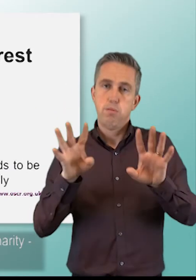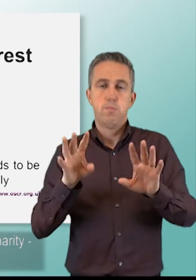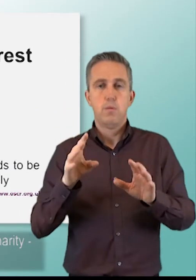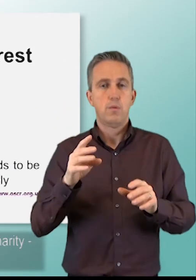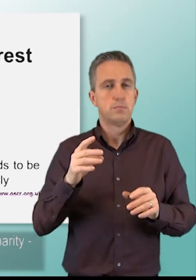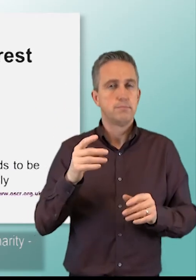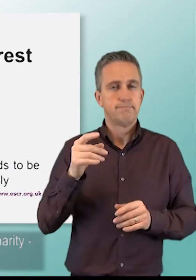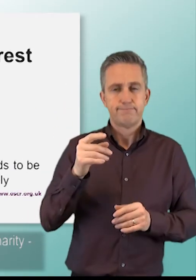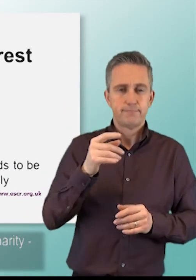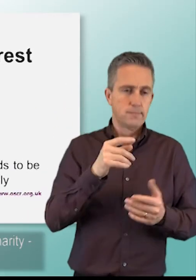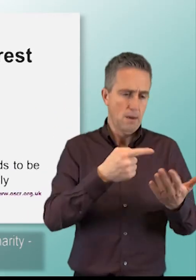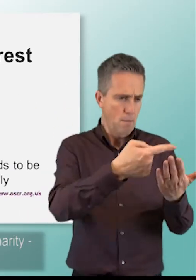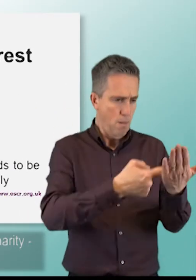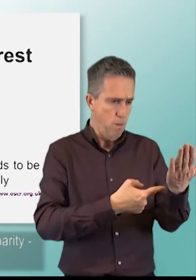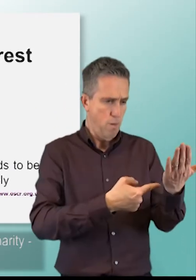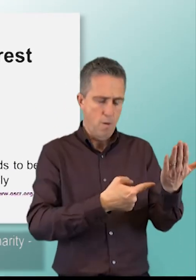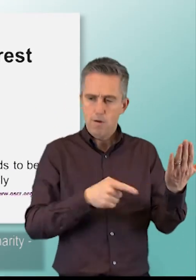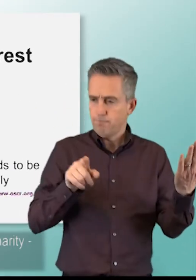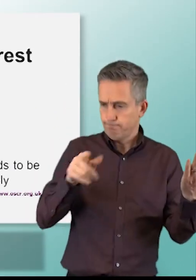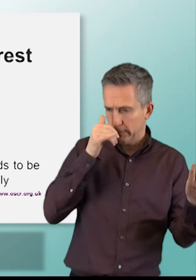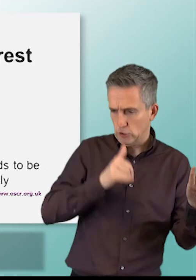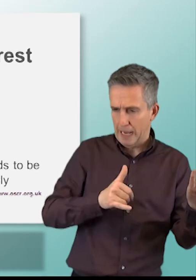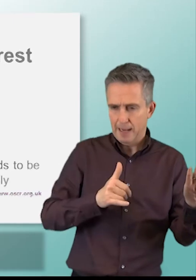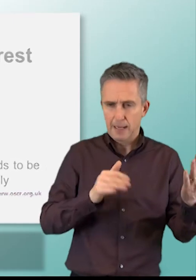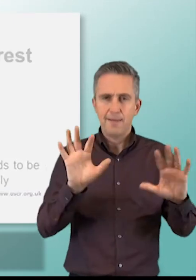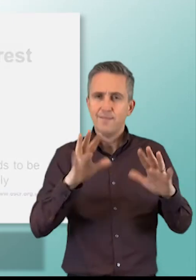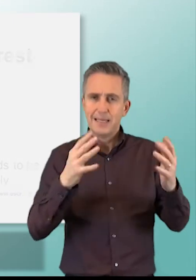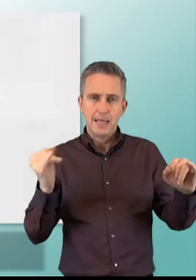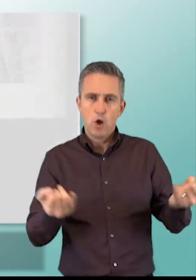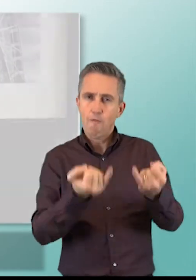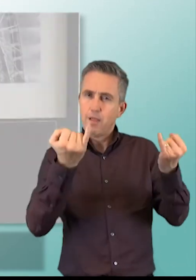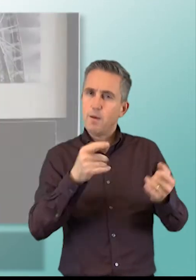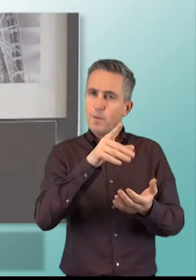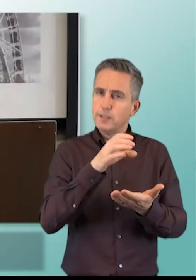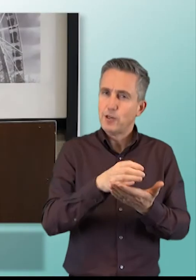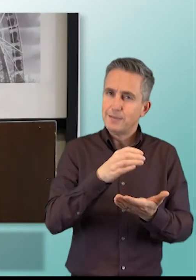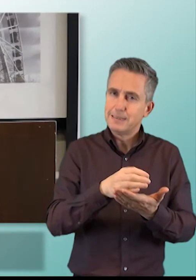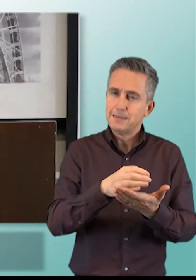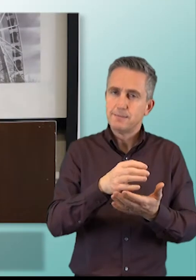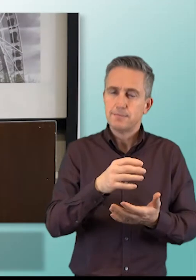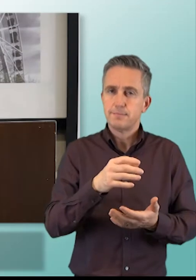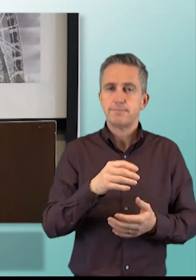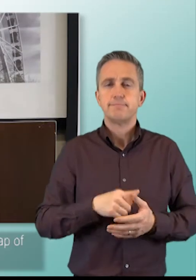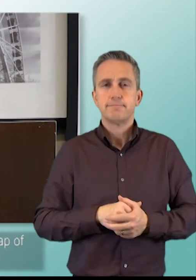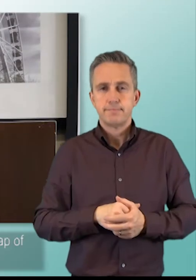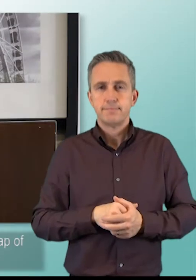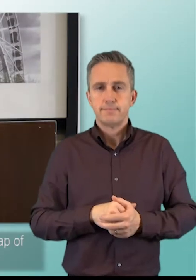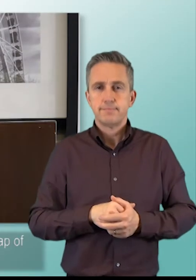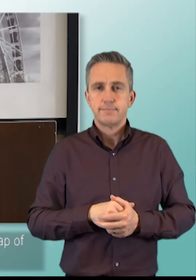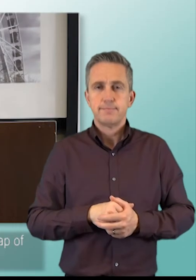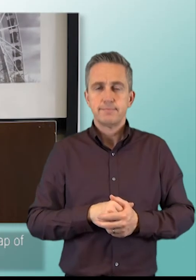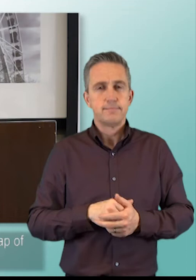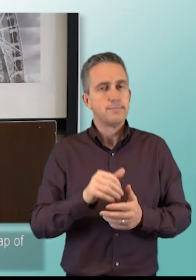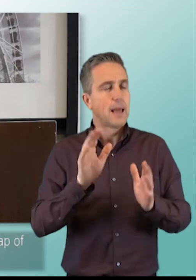of the charity. So what we have is a very specific duty set out in law to manage that conflict of interest appropriately. Just a word of